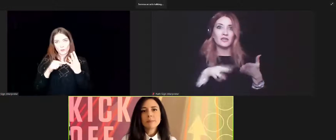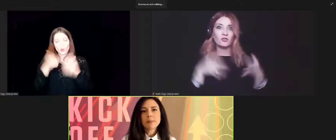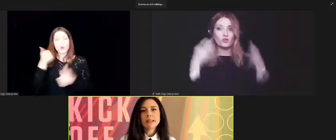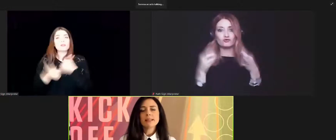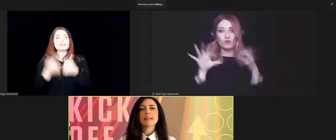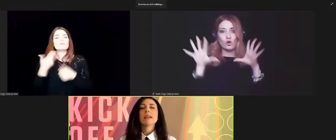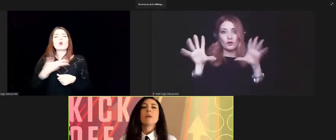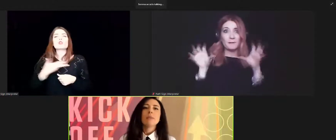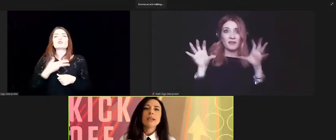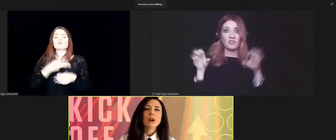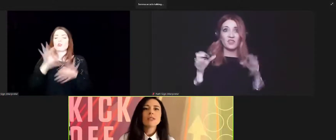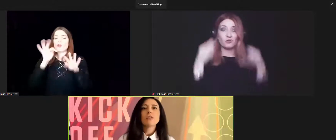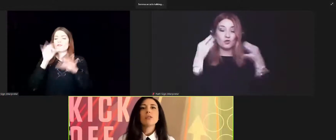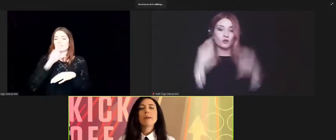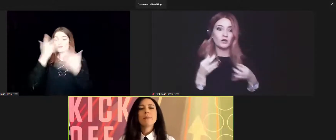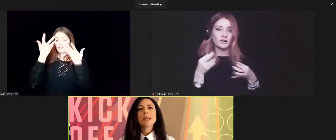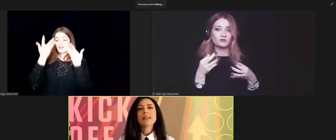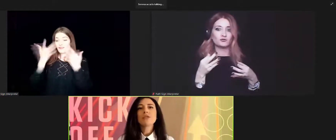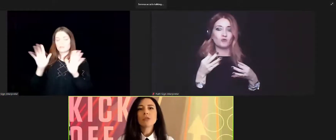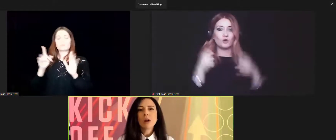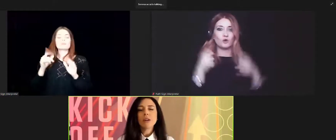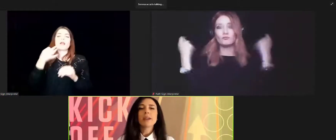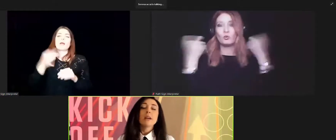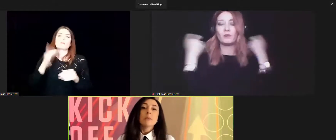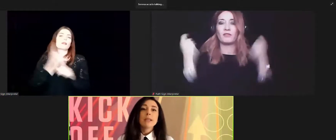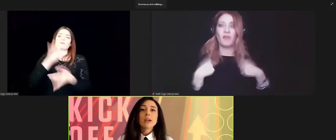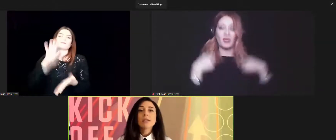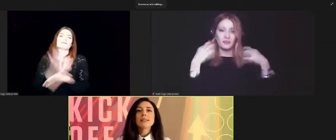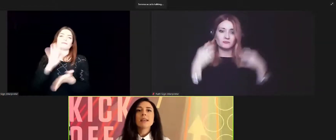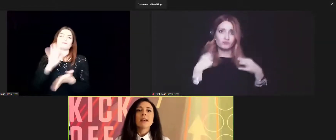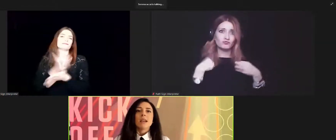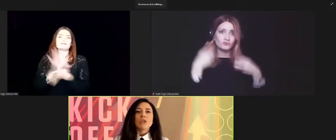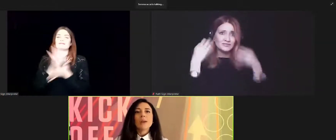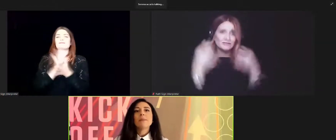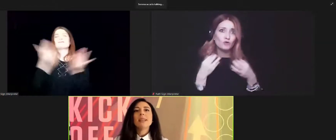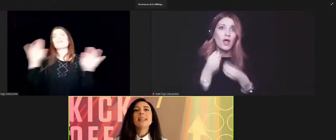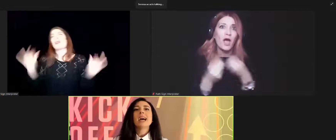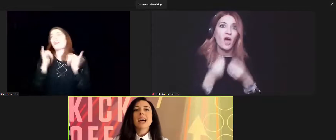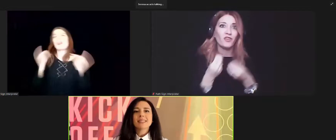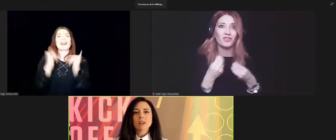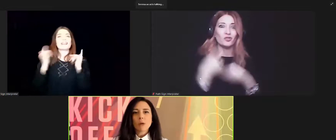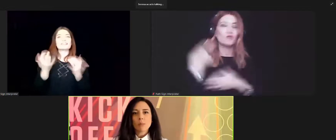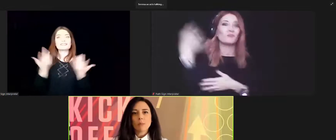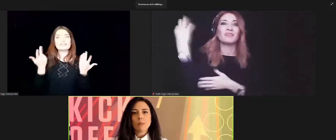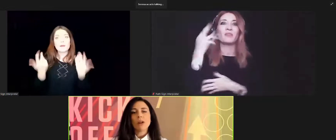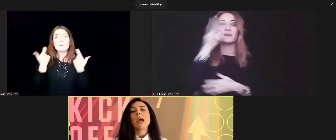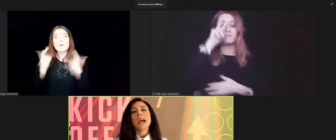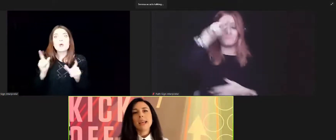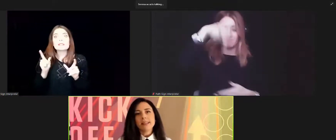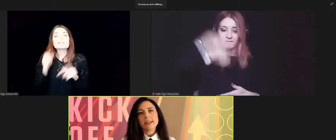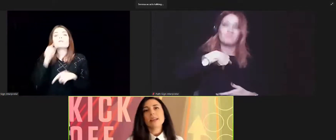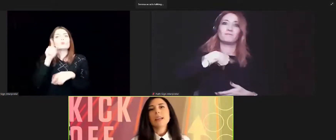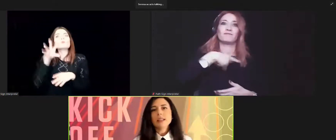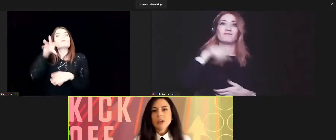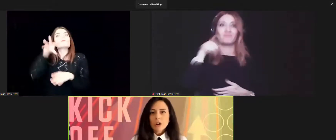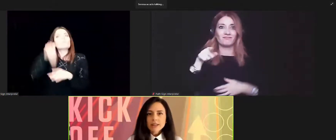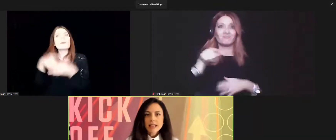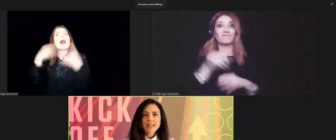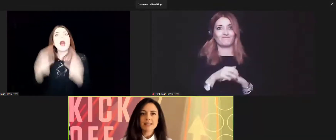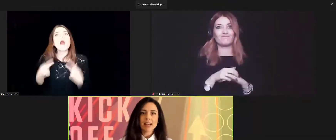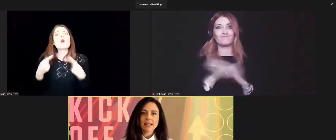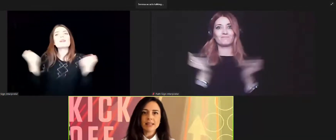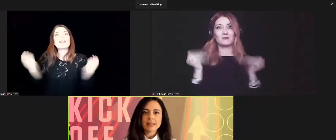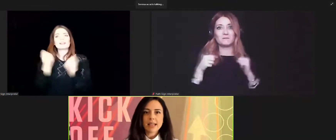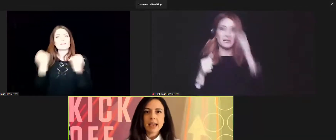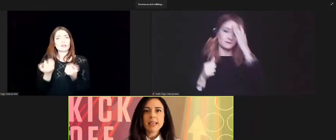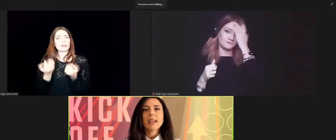still in the business, because you have been strong, because you have been unstoppable. And in your